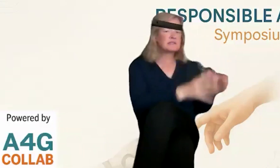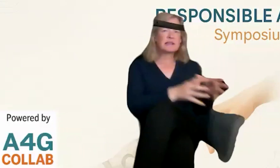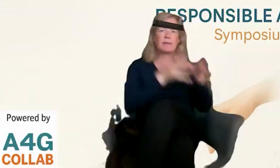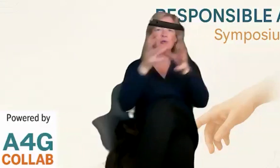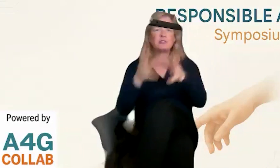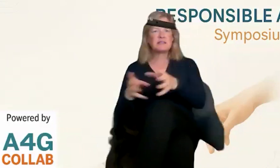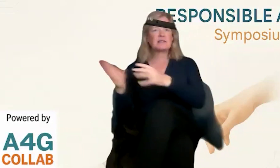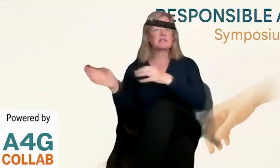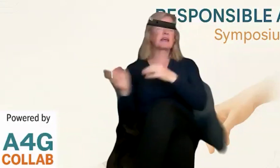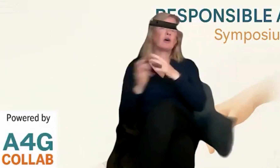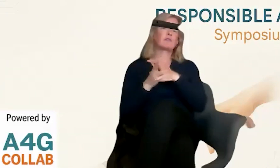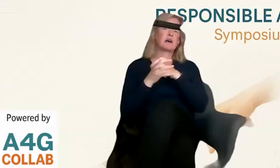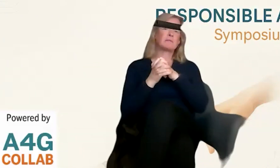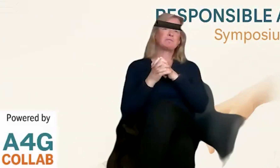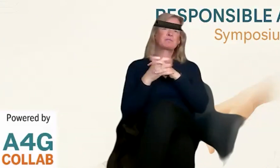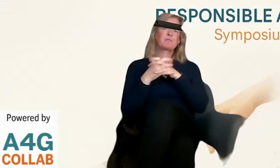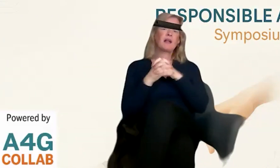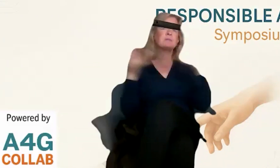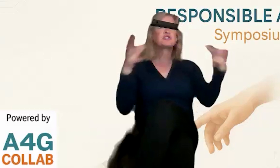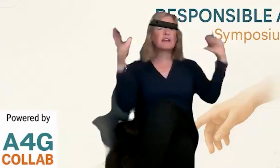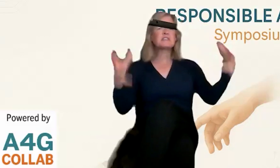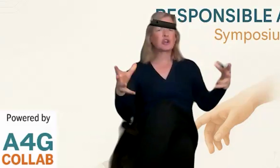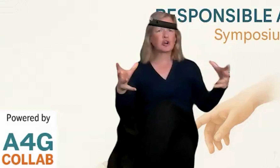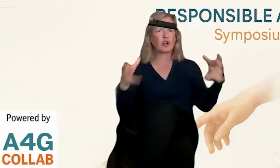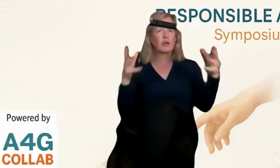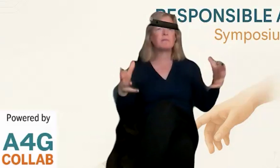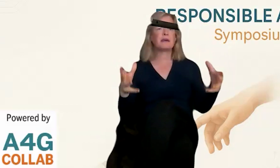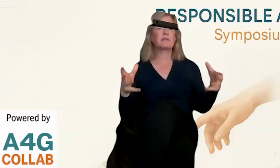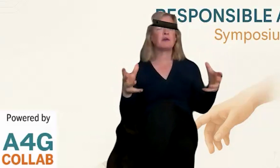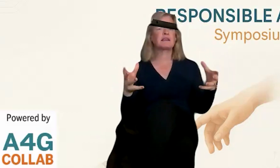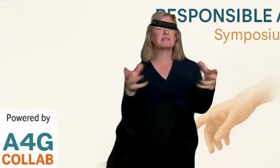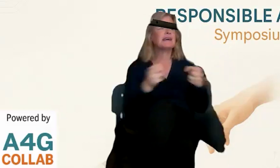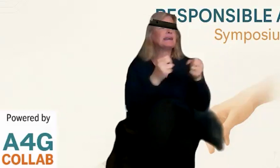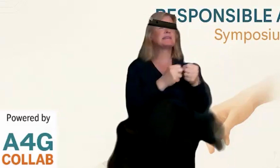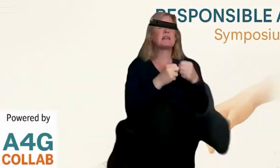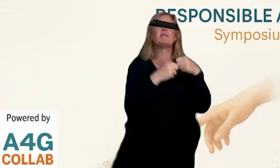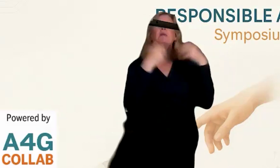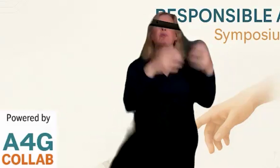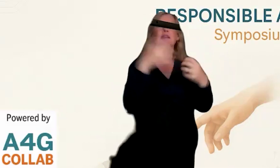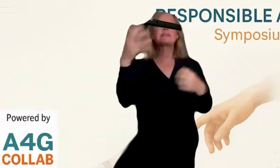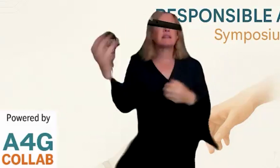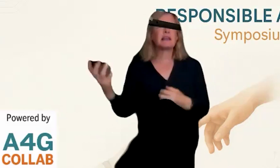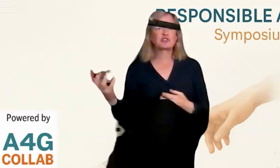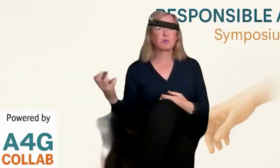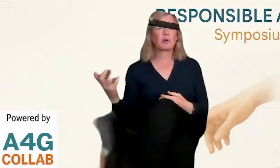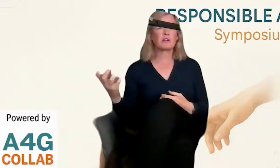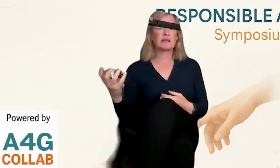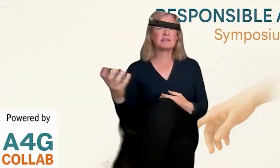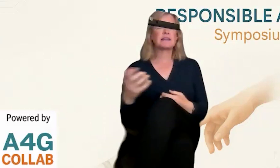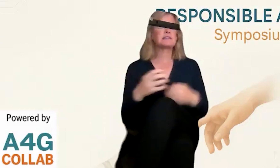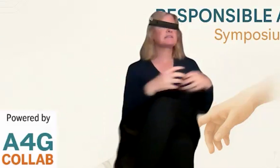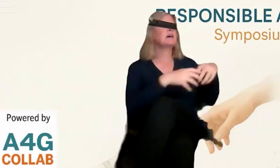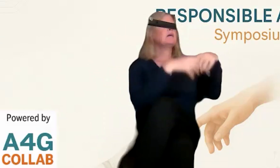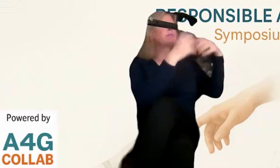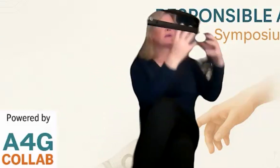data, sampled densely over time. So that's our current big focus. Instead of predicting the next word